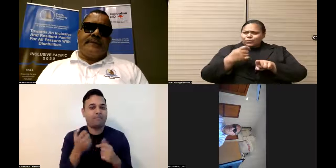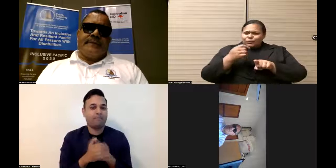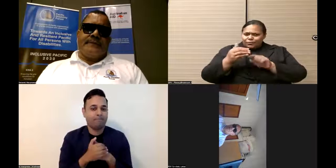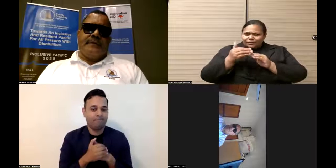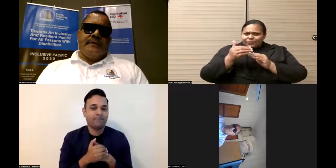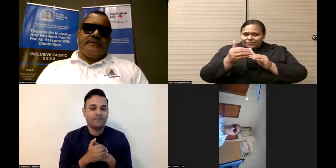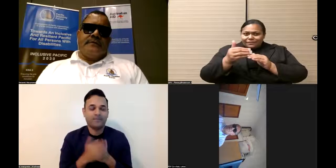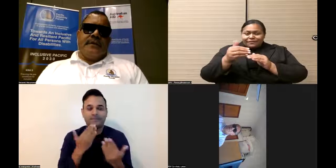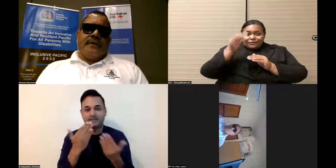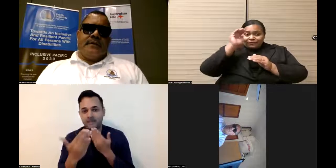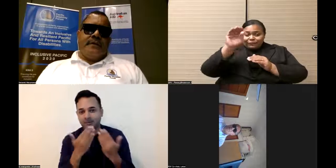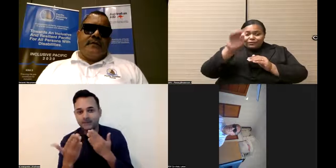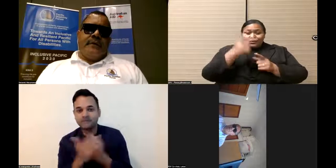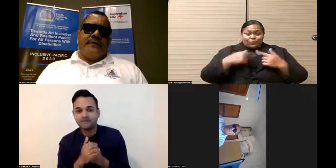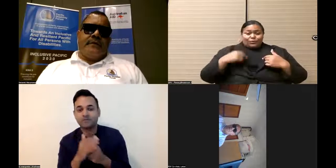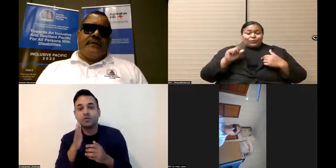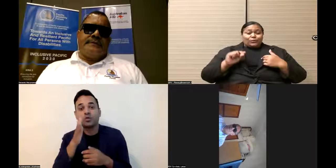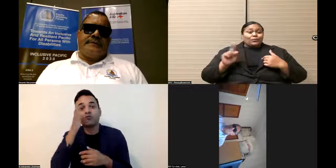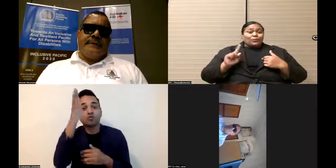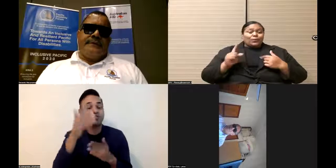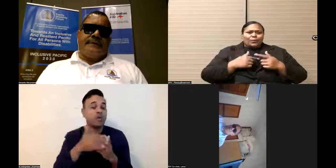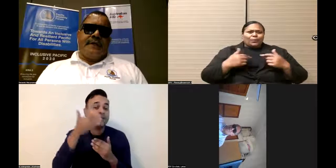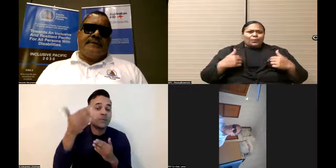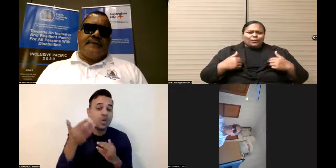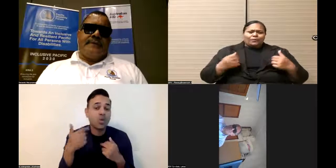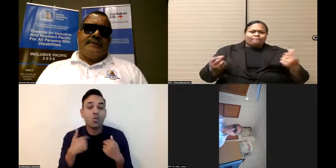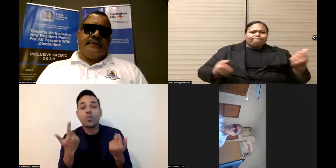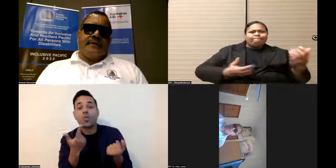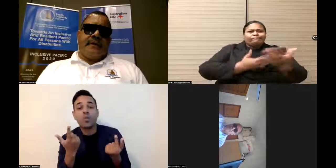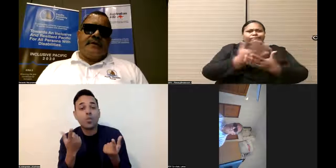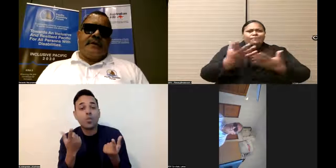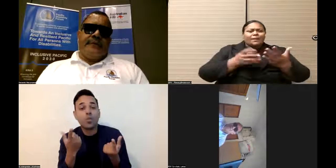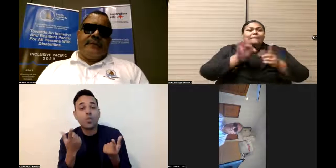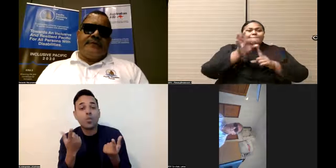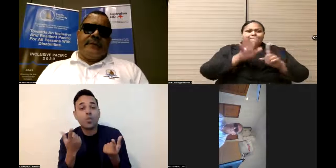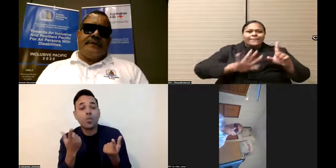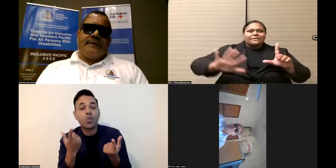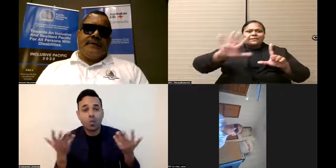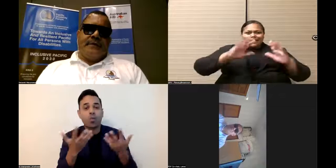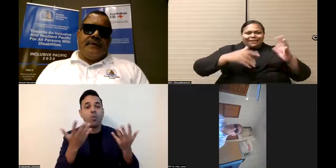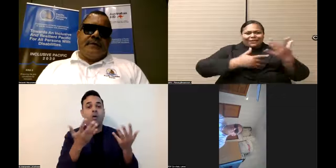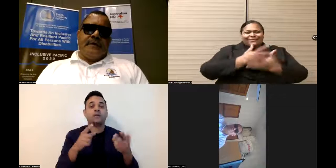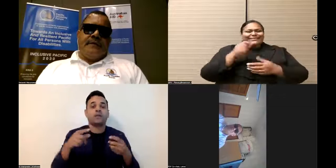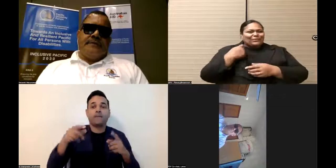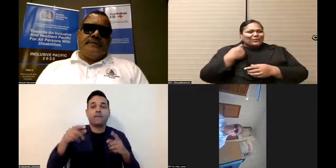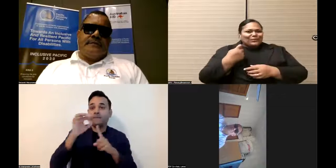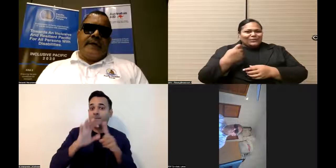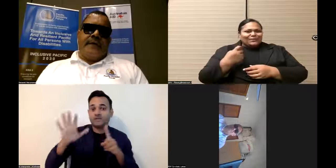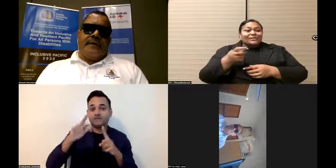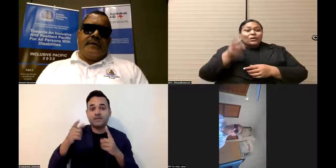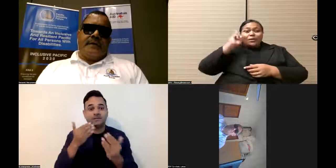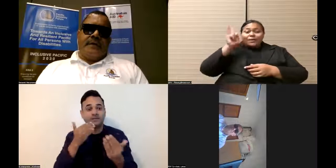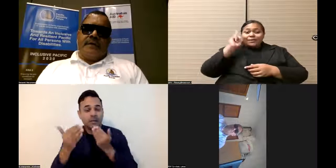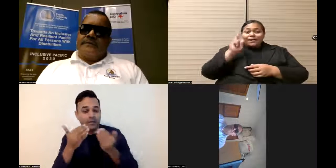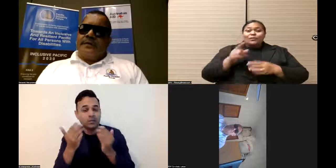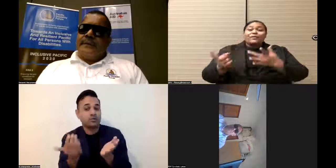Pacific Satellite Summit. So again, on behalf of the co-hosts of the Pacific Satellite Summit, I thank you for your participation and wish you